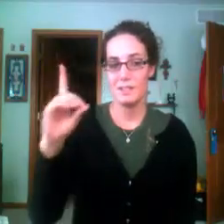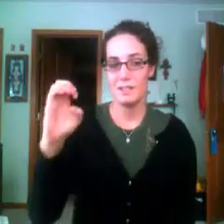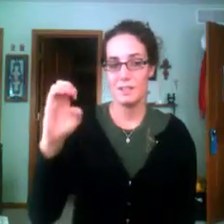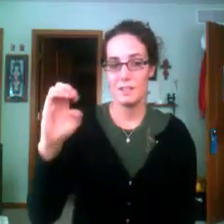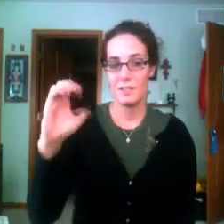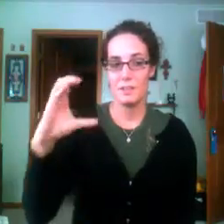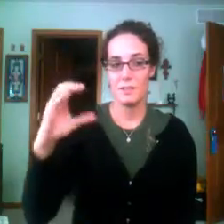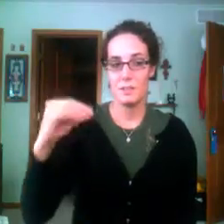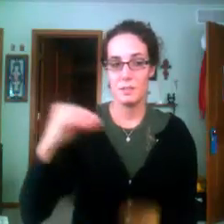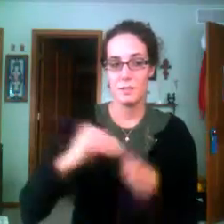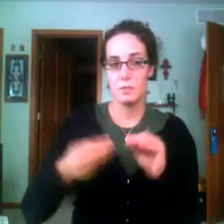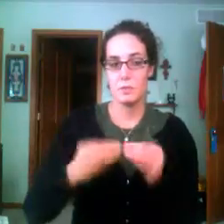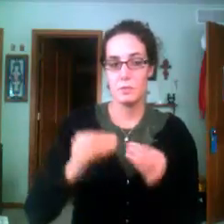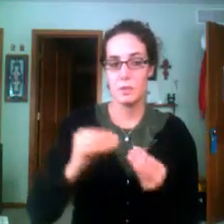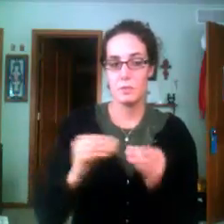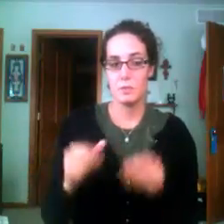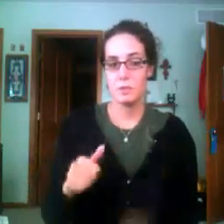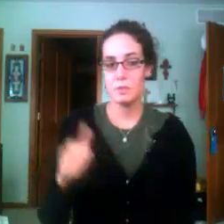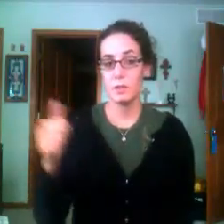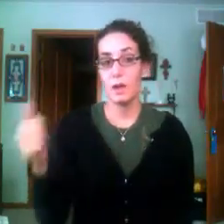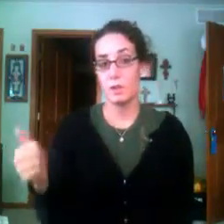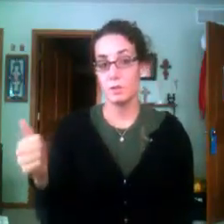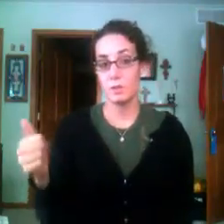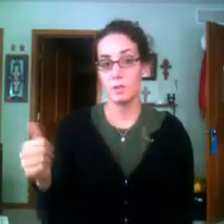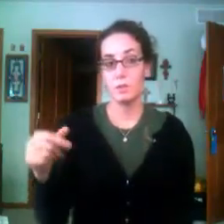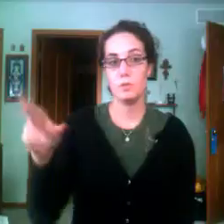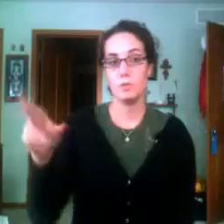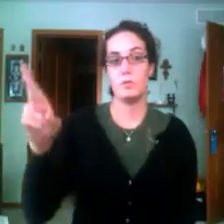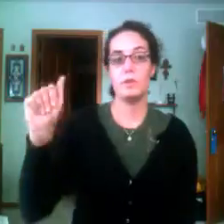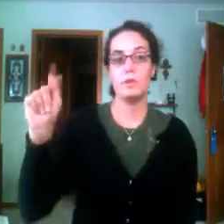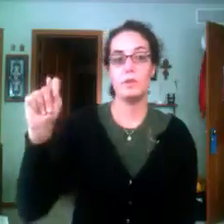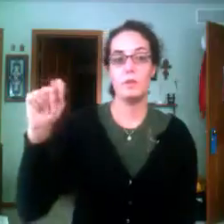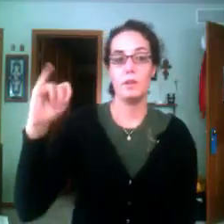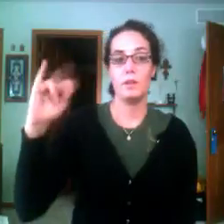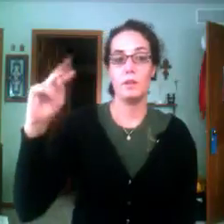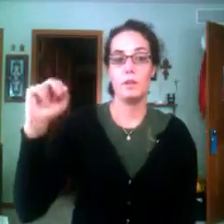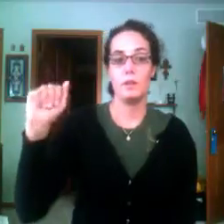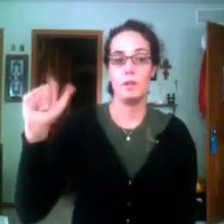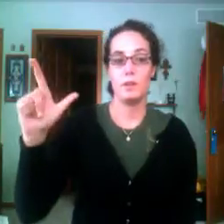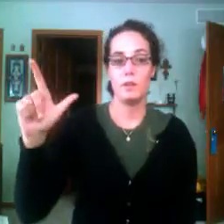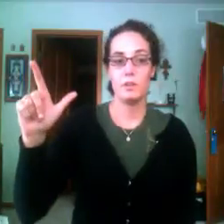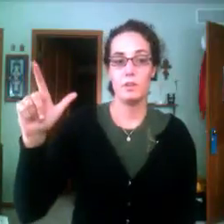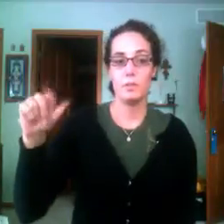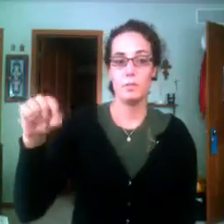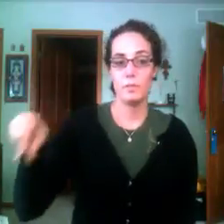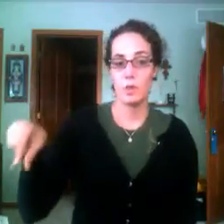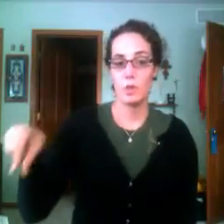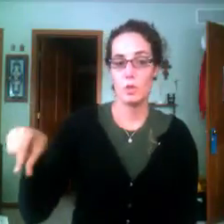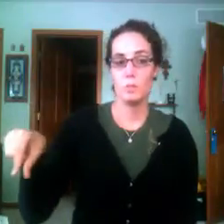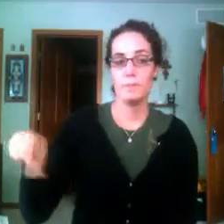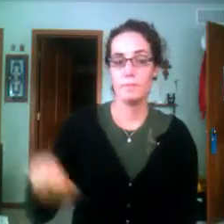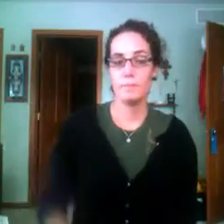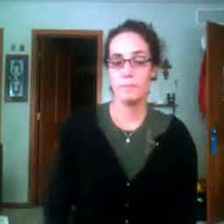decimal numbers are also rational numbers. Oh, well, which one? Well, definitely something like this, or